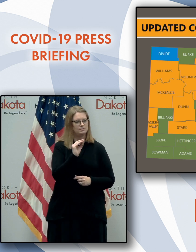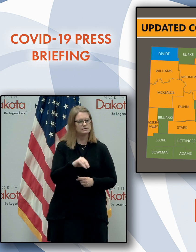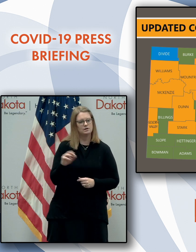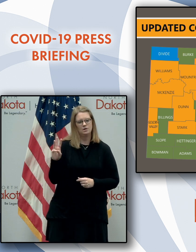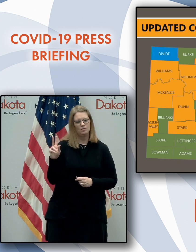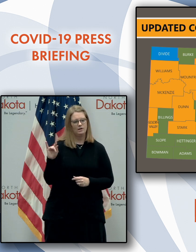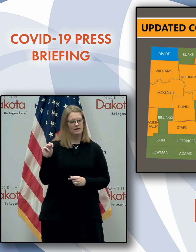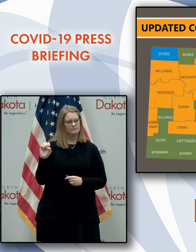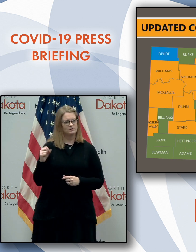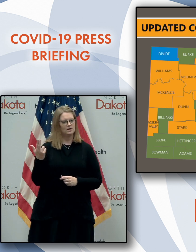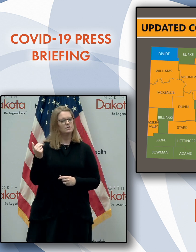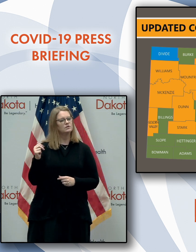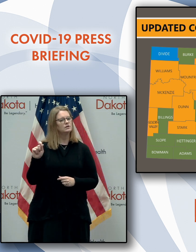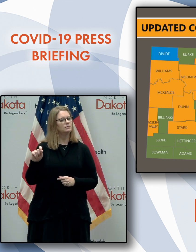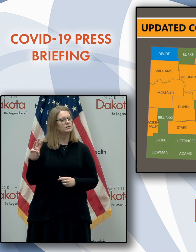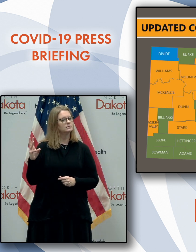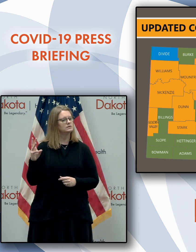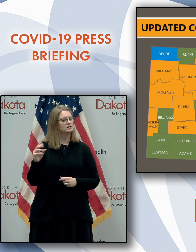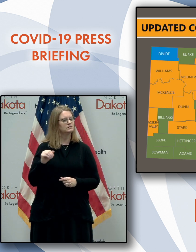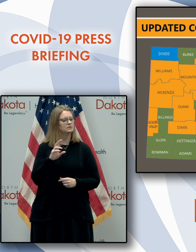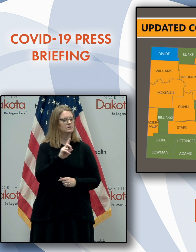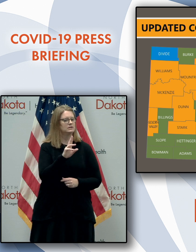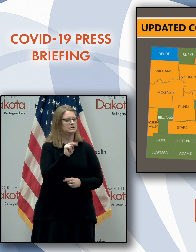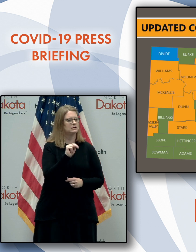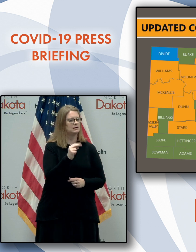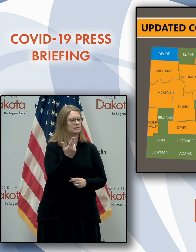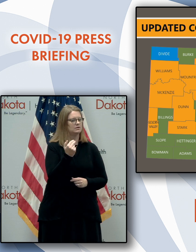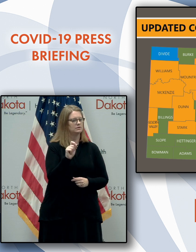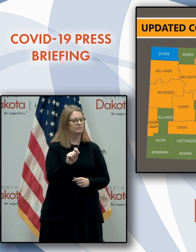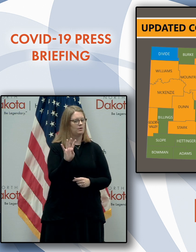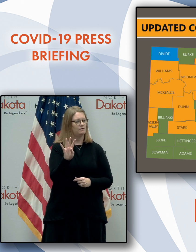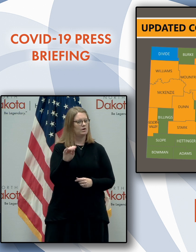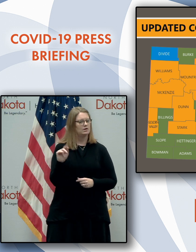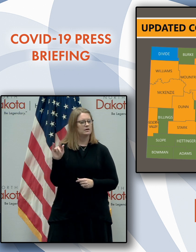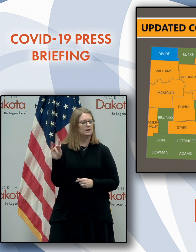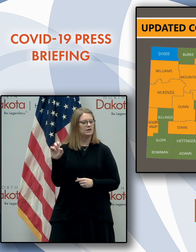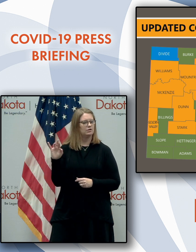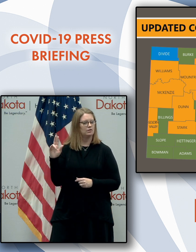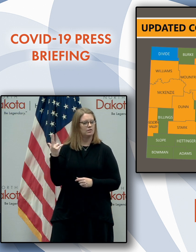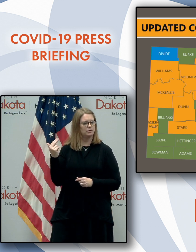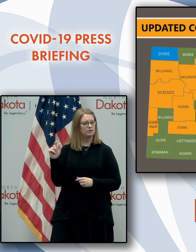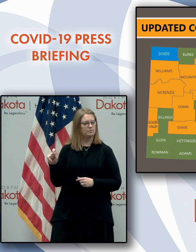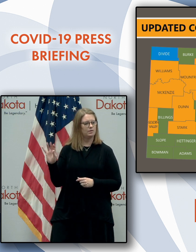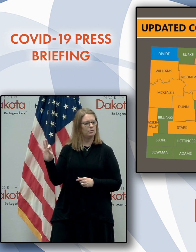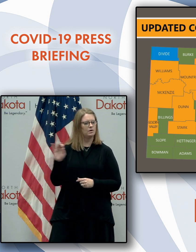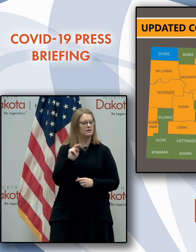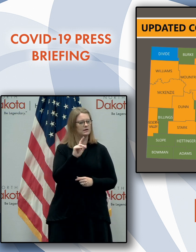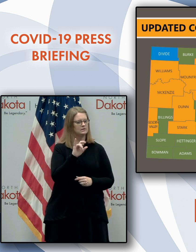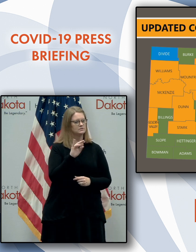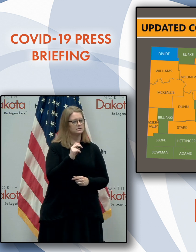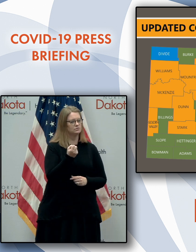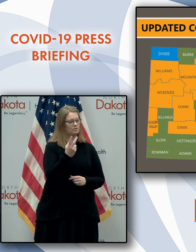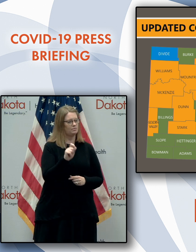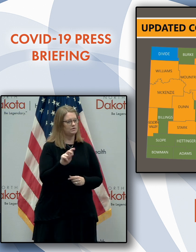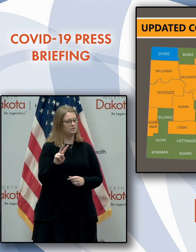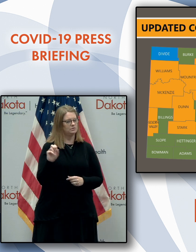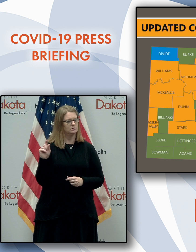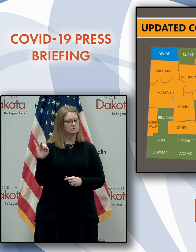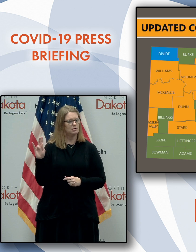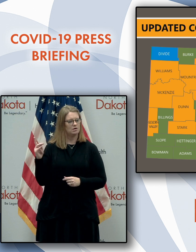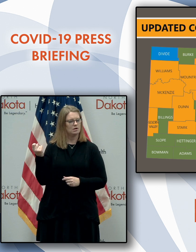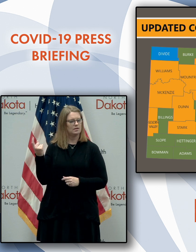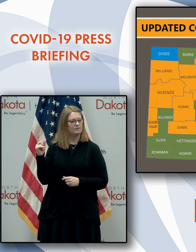14%, Williams, 13.6, Dunn, 13.4, Kidder, 13.1, Nelson, 12.2,